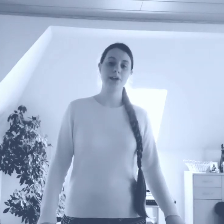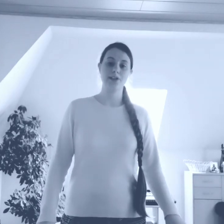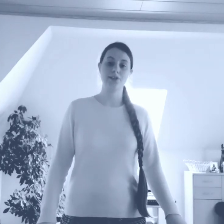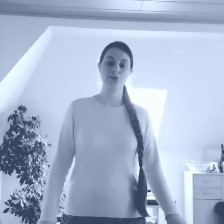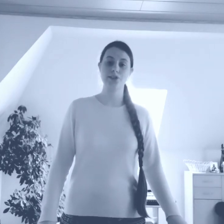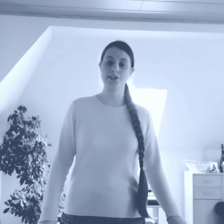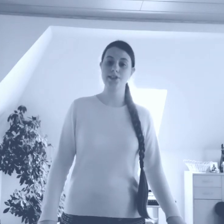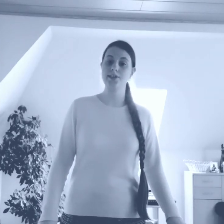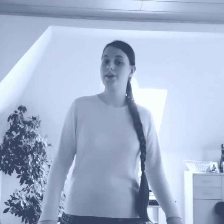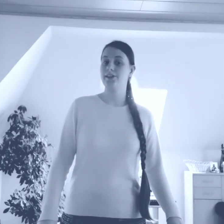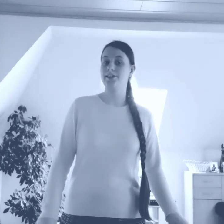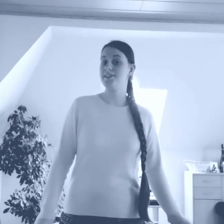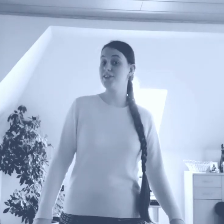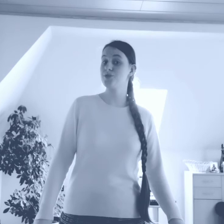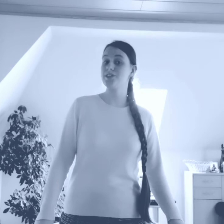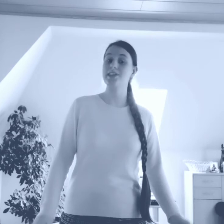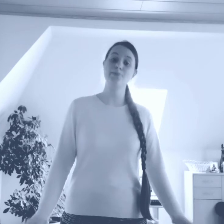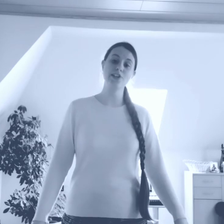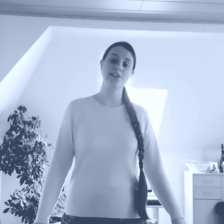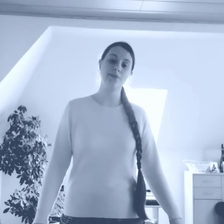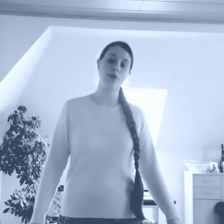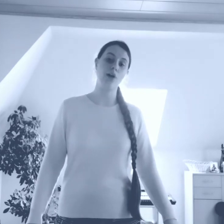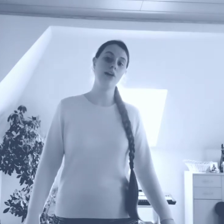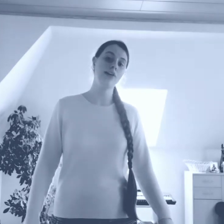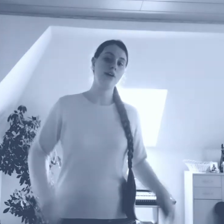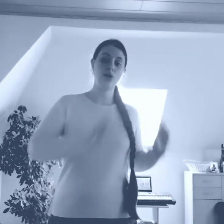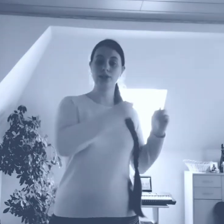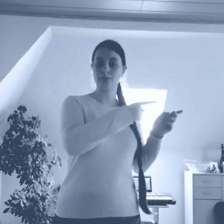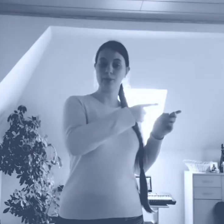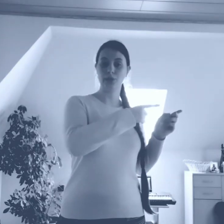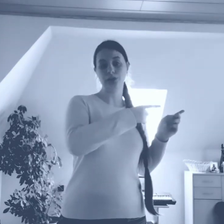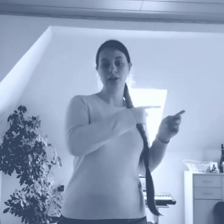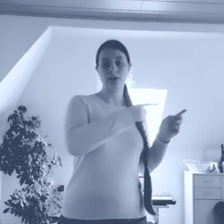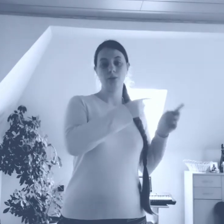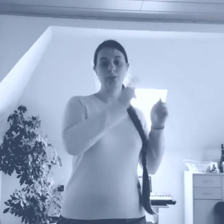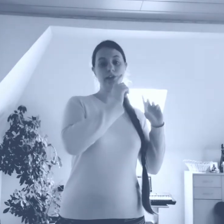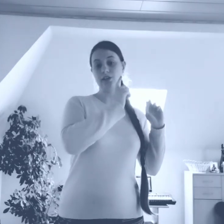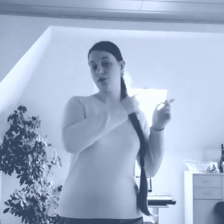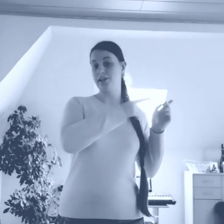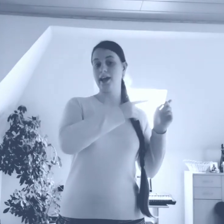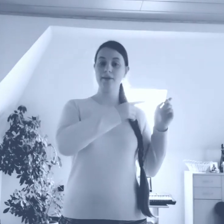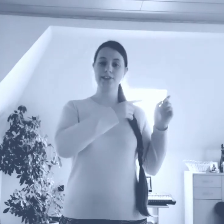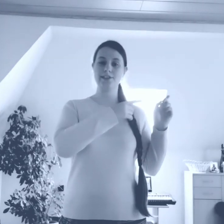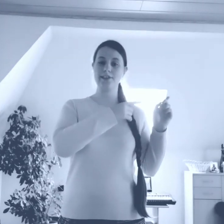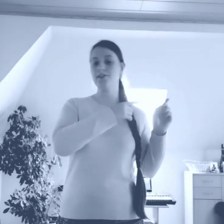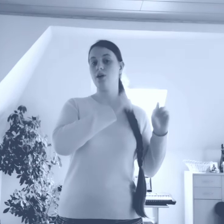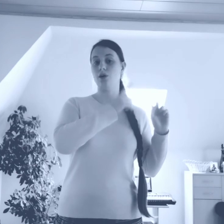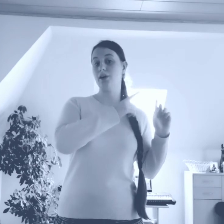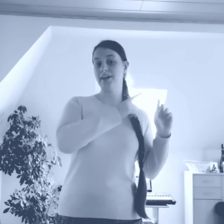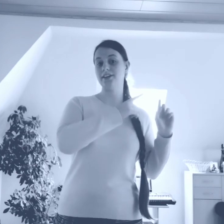is a new disease that is dangerous especially for older people, people that already have a disease or younger